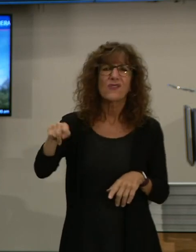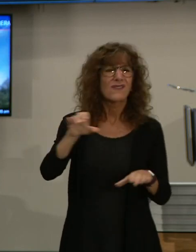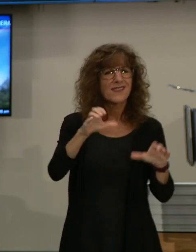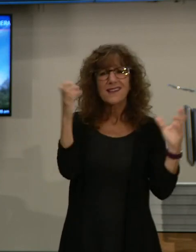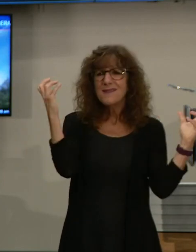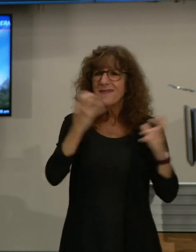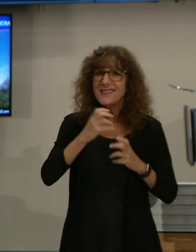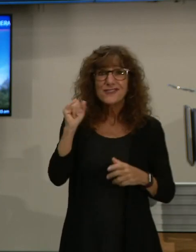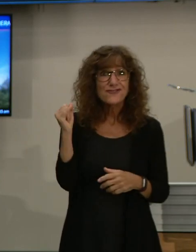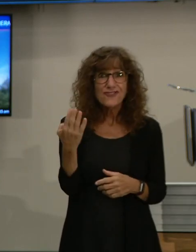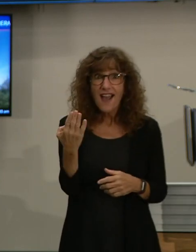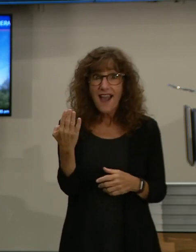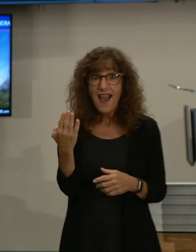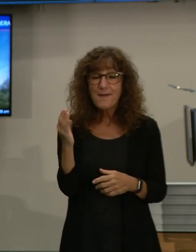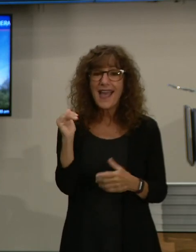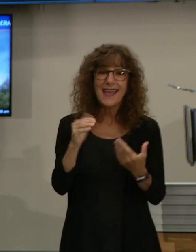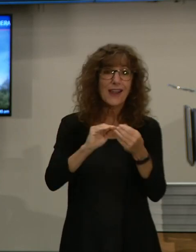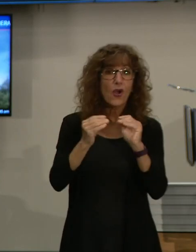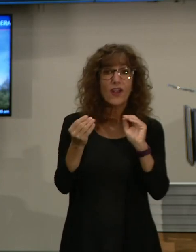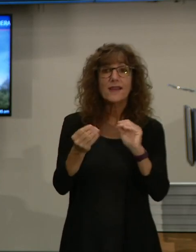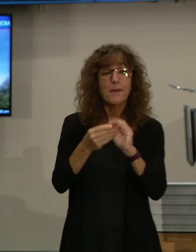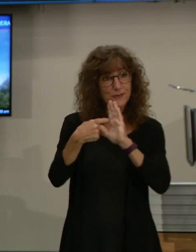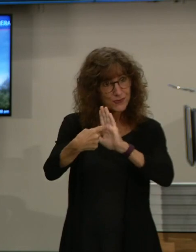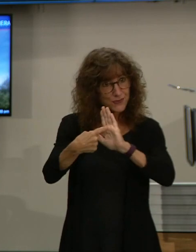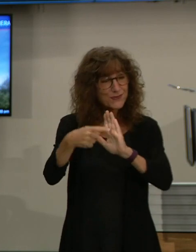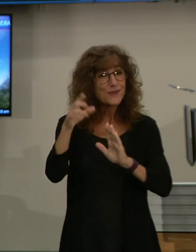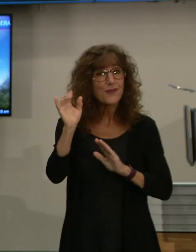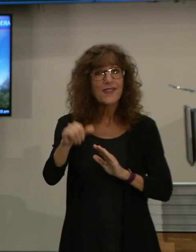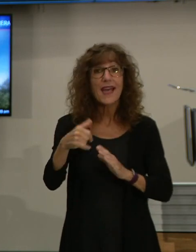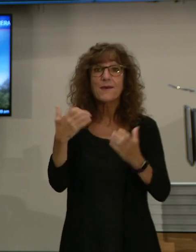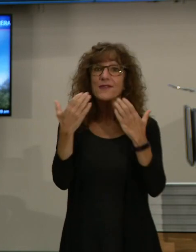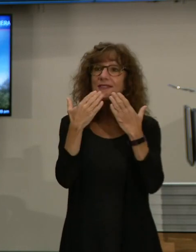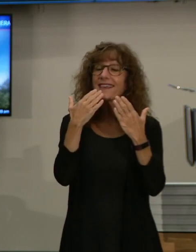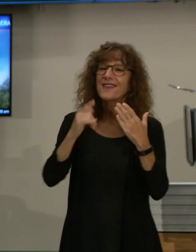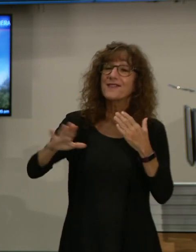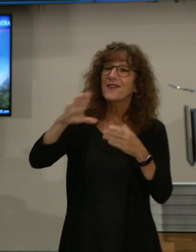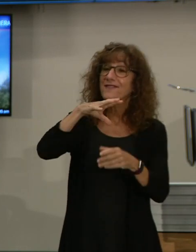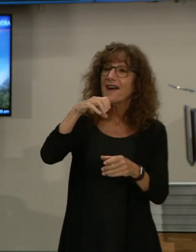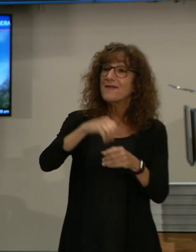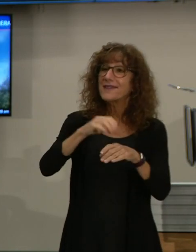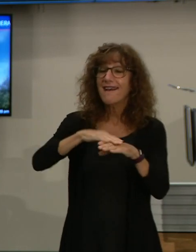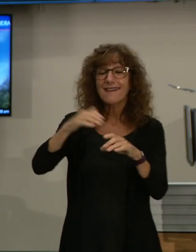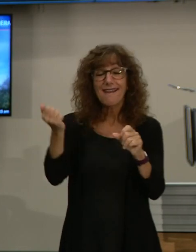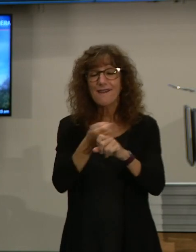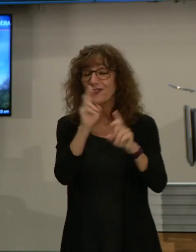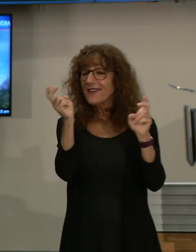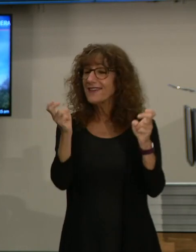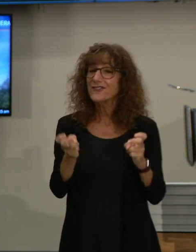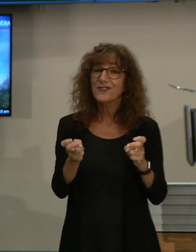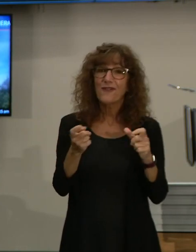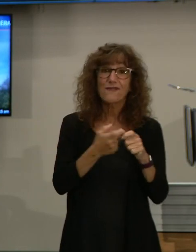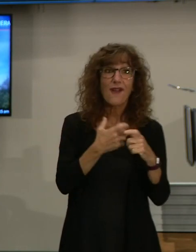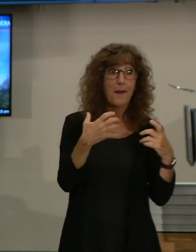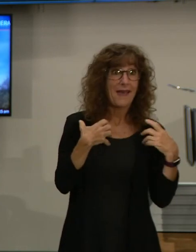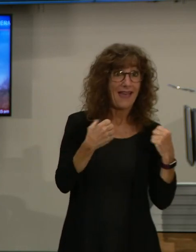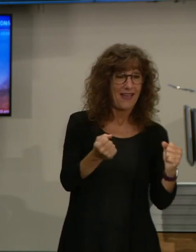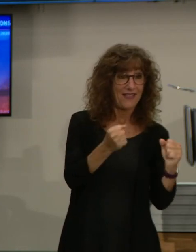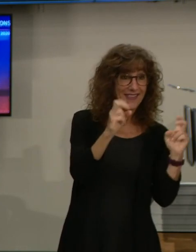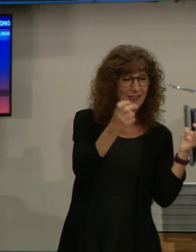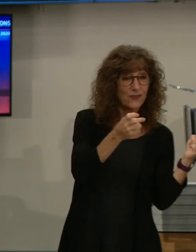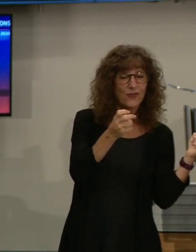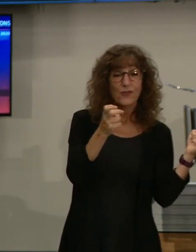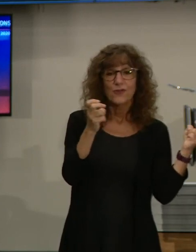an amazing job, and our numbers continue to demonstrate that. I want to thank you for your engagement on every issue, from the health issues